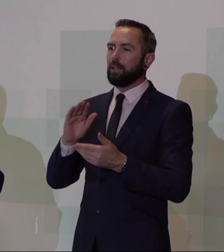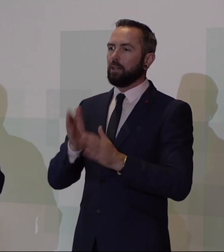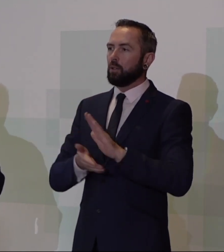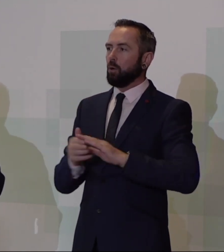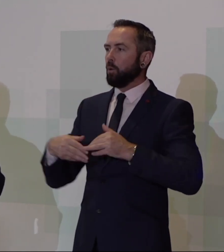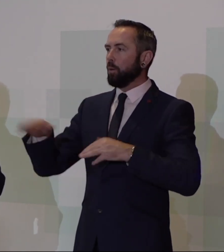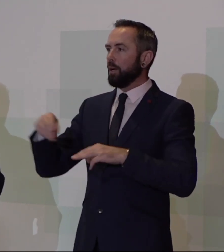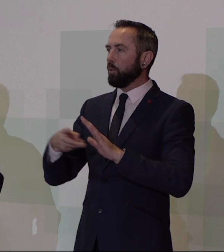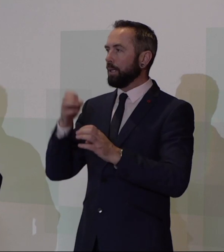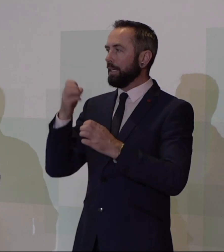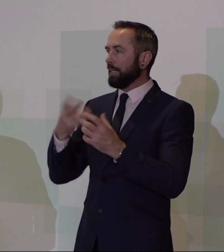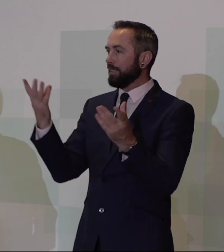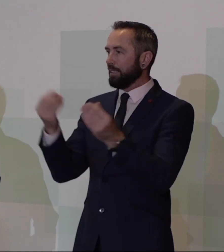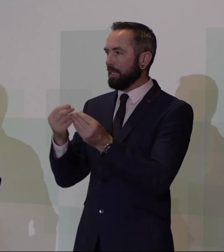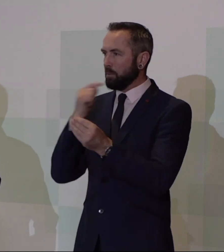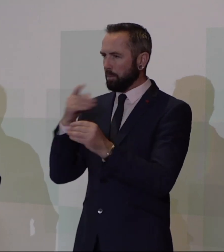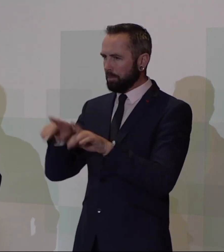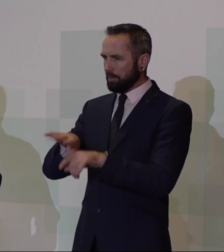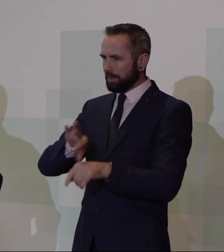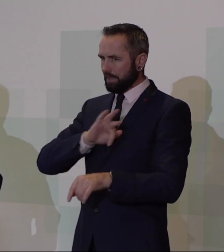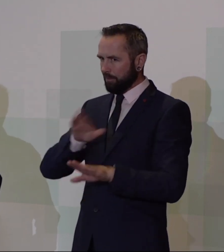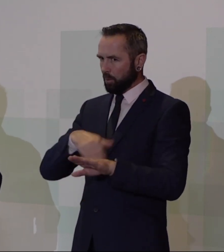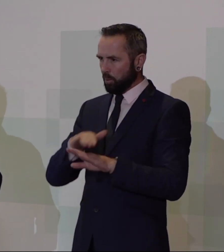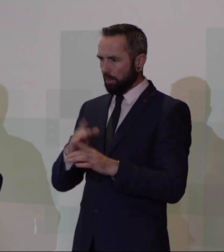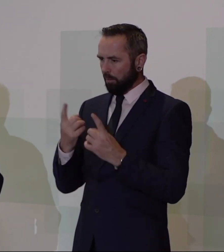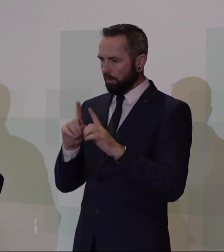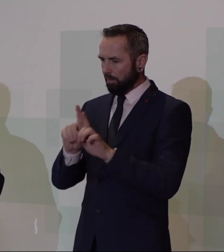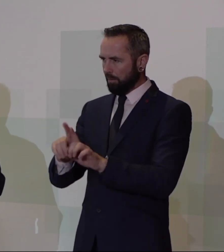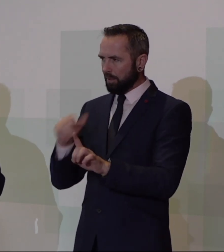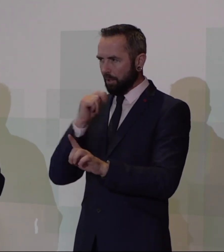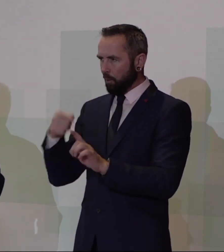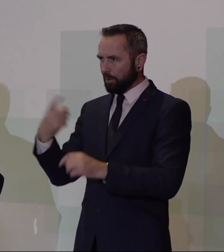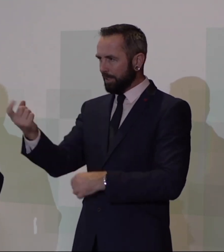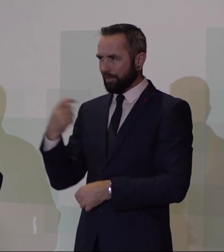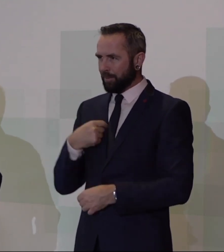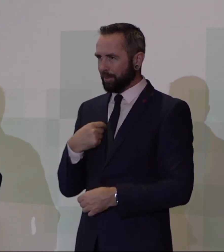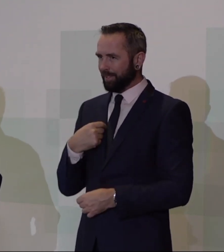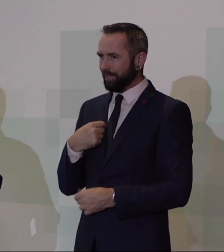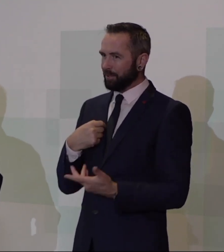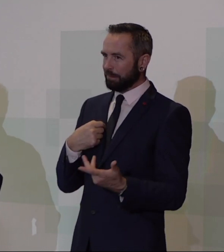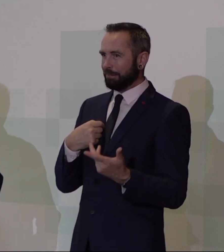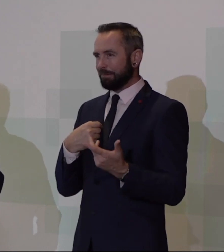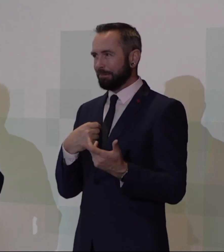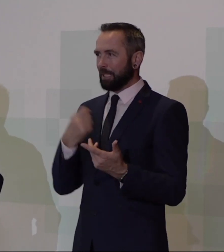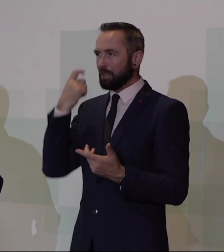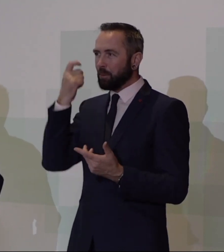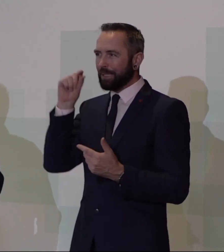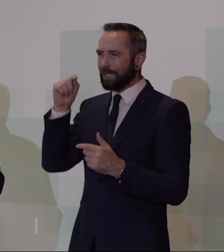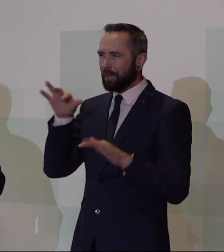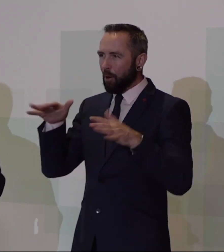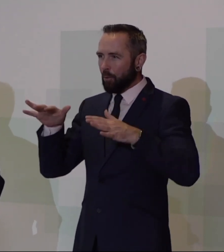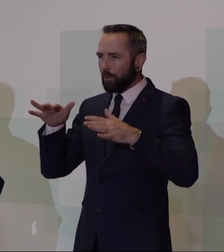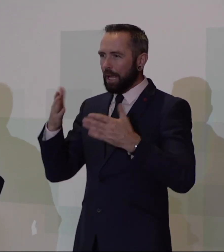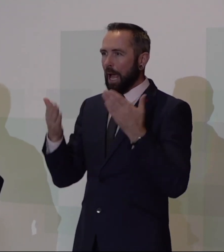wife fit into that? That was a little bit uncomfortable for me as a man. I don't always get that invite, but it's just, I suppose it would be a bit awkward. How